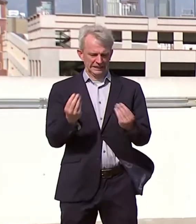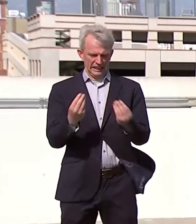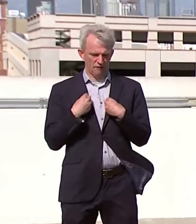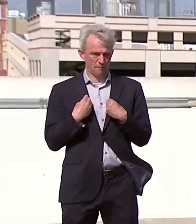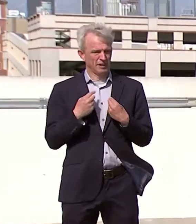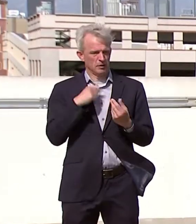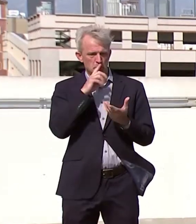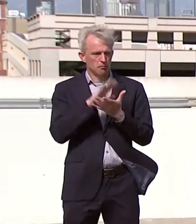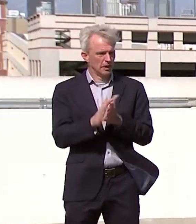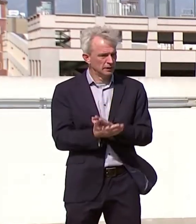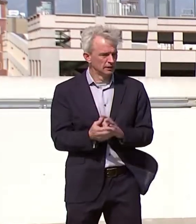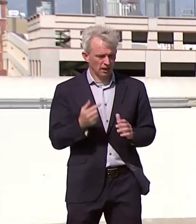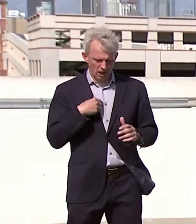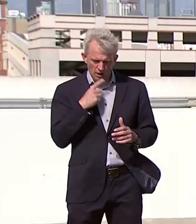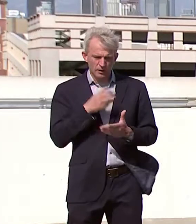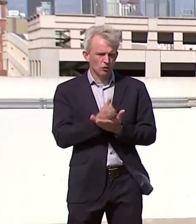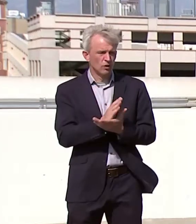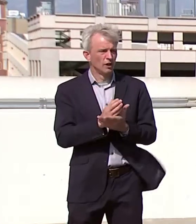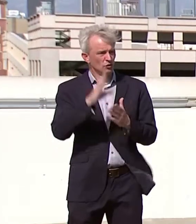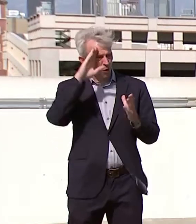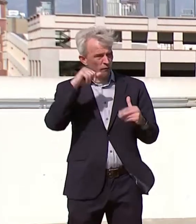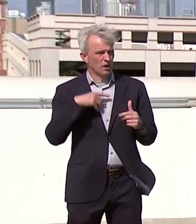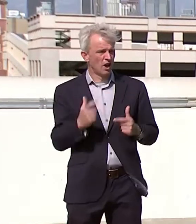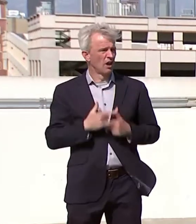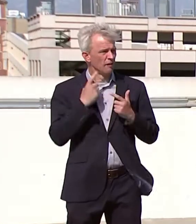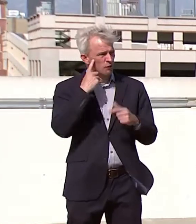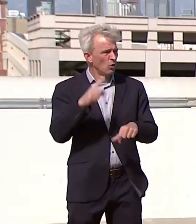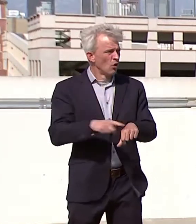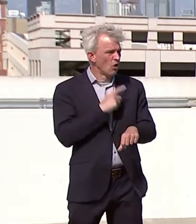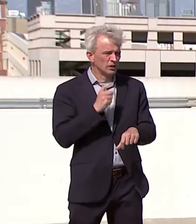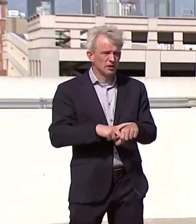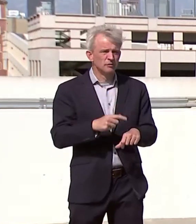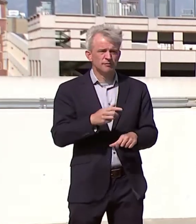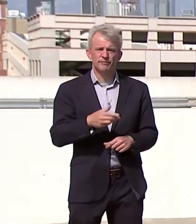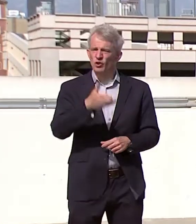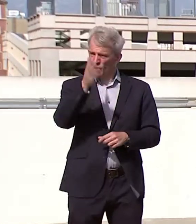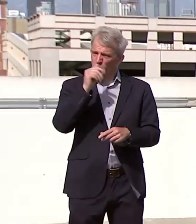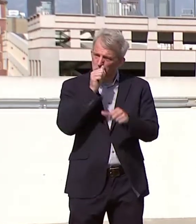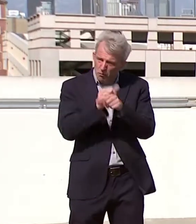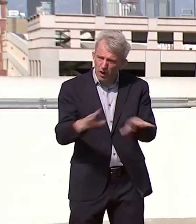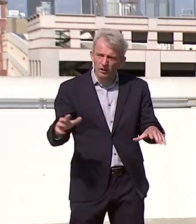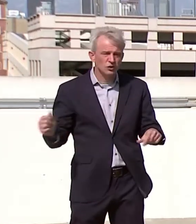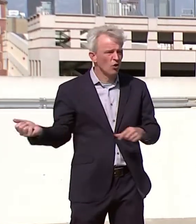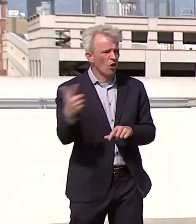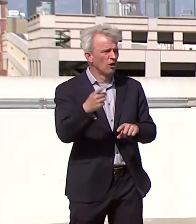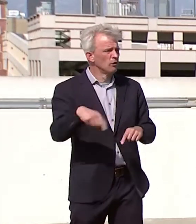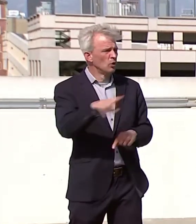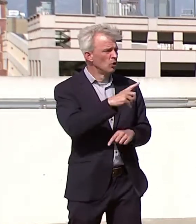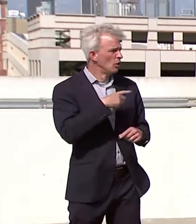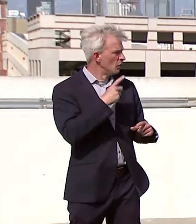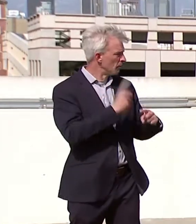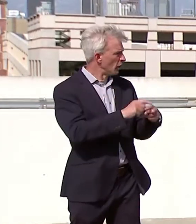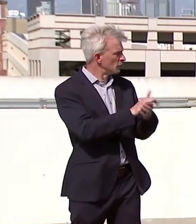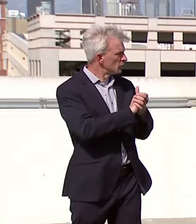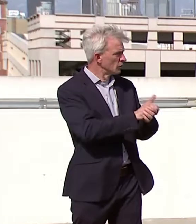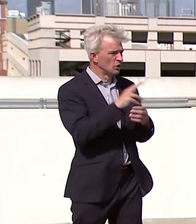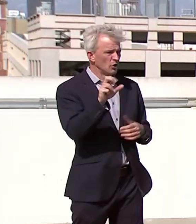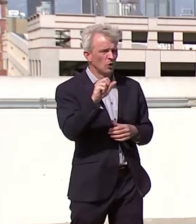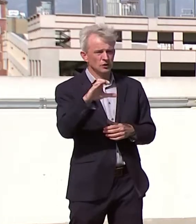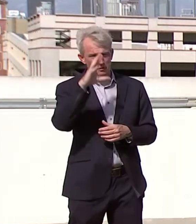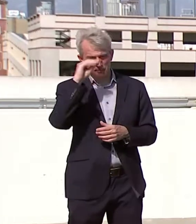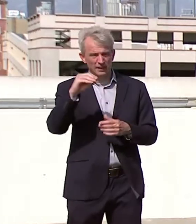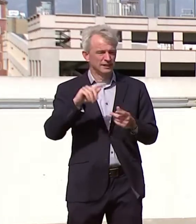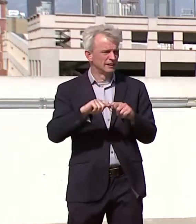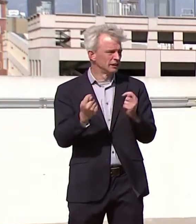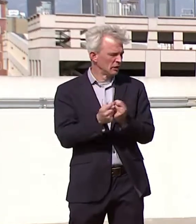okay, and hopefully I can live for a long time. So God bless everybody. Also, I want to congratulate USC men's team as